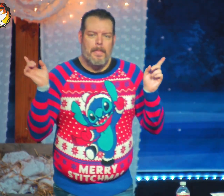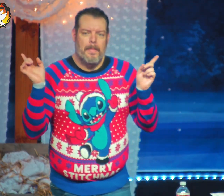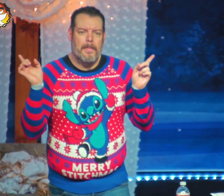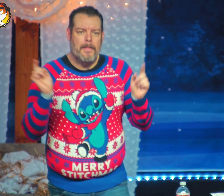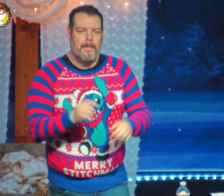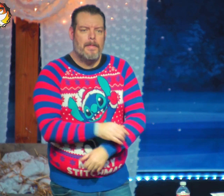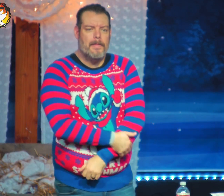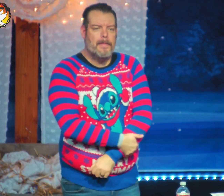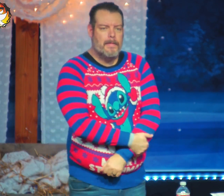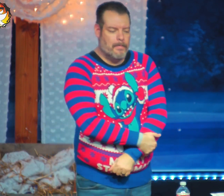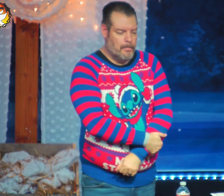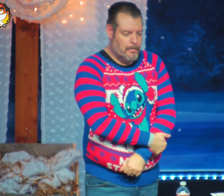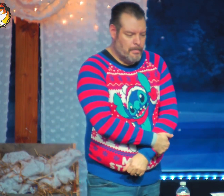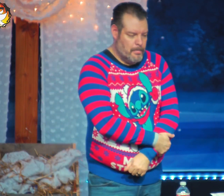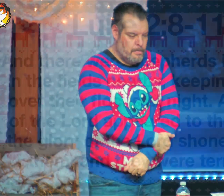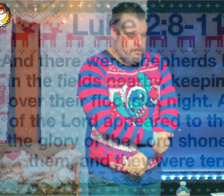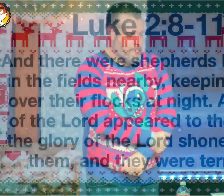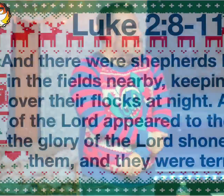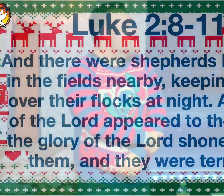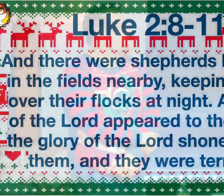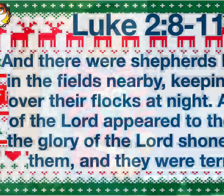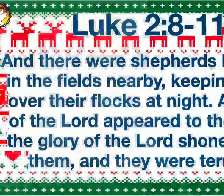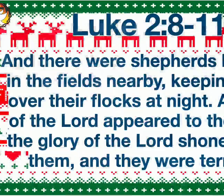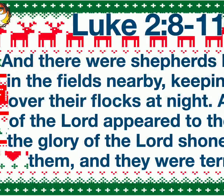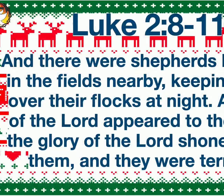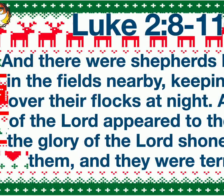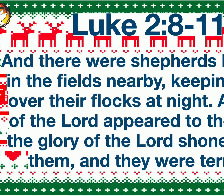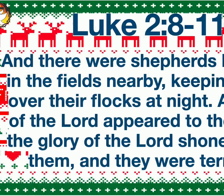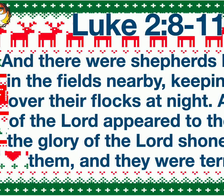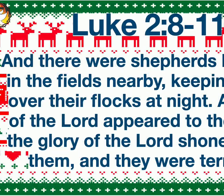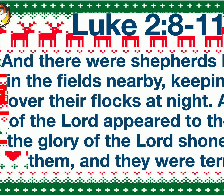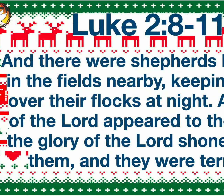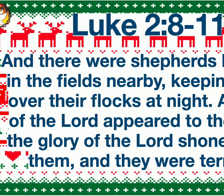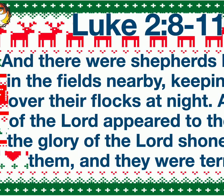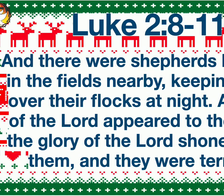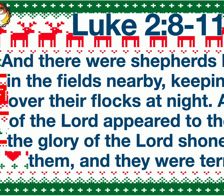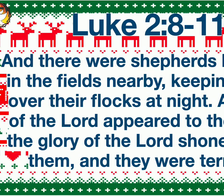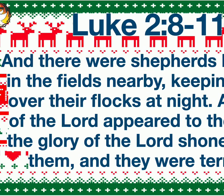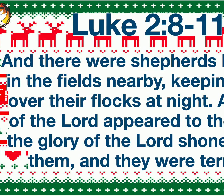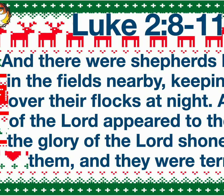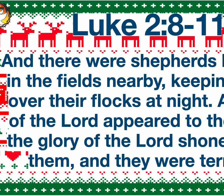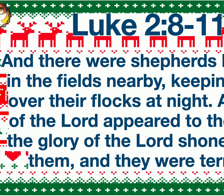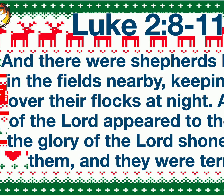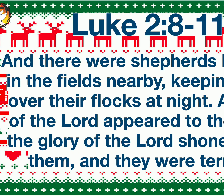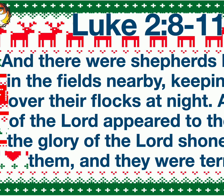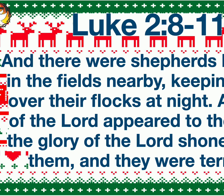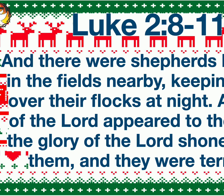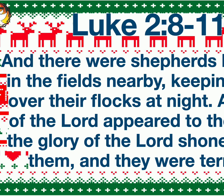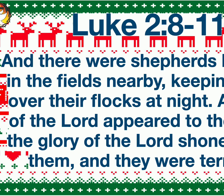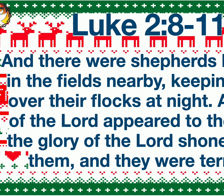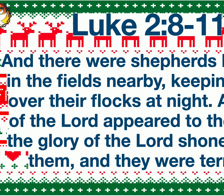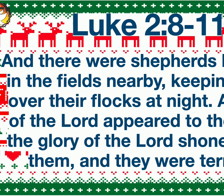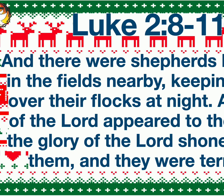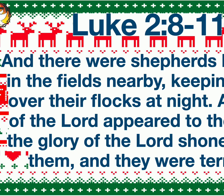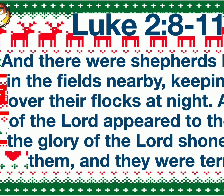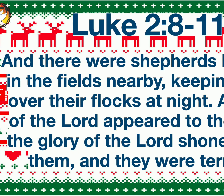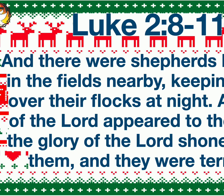Stay connected. Don't be positive and negative. Positive. Focus on that positive. Be